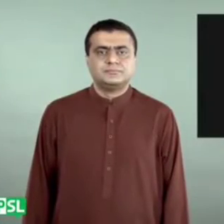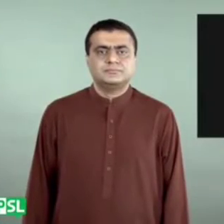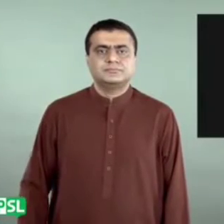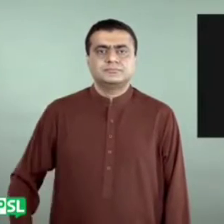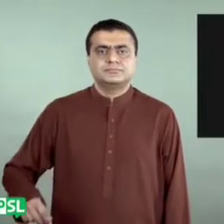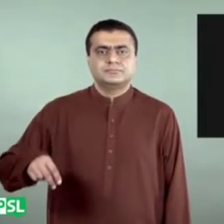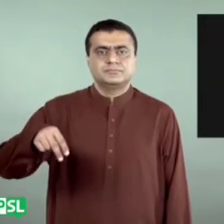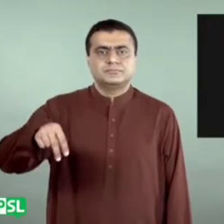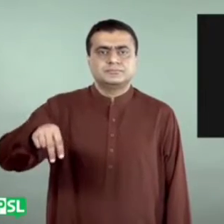cap,